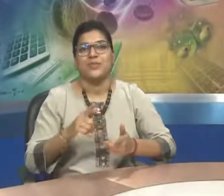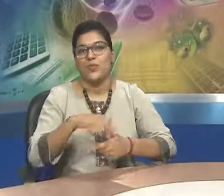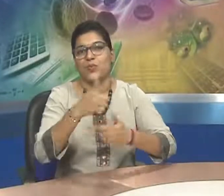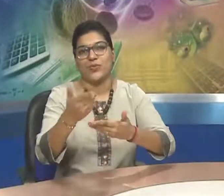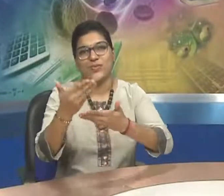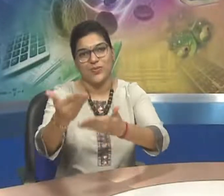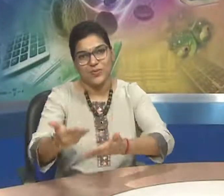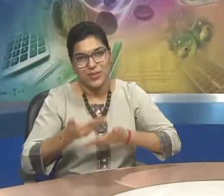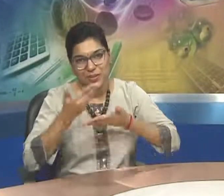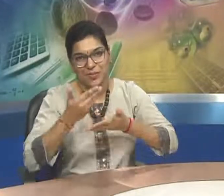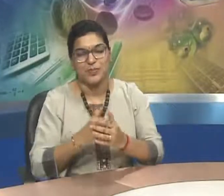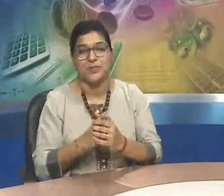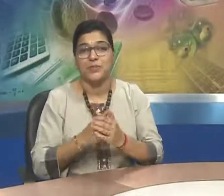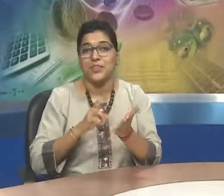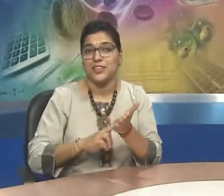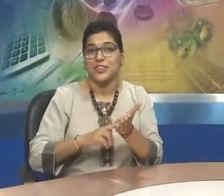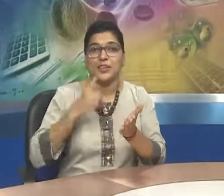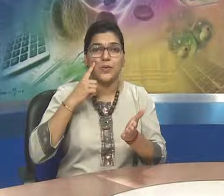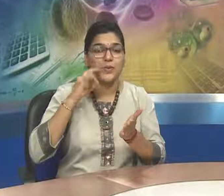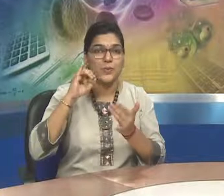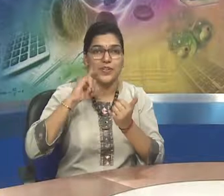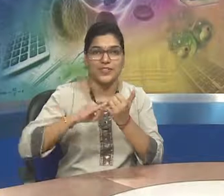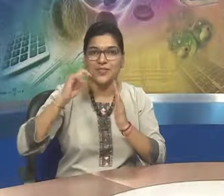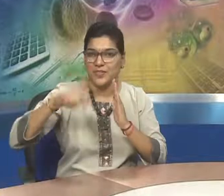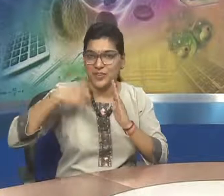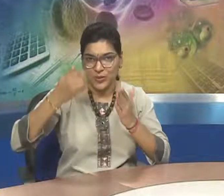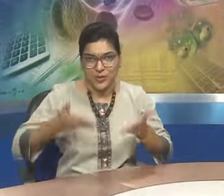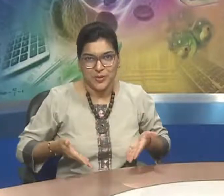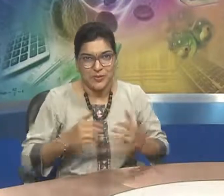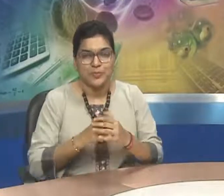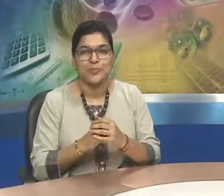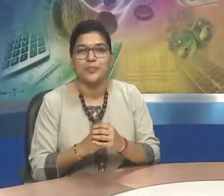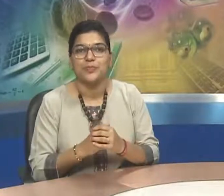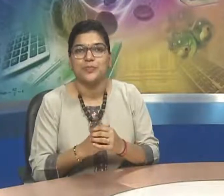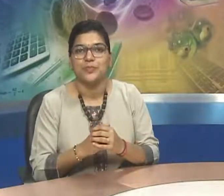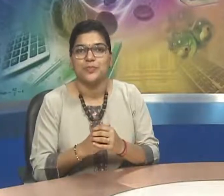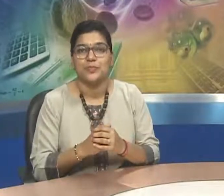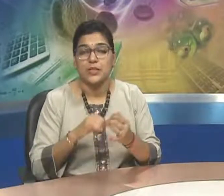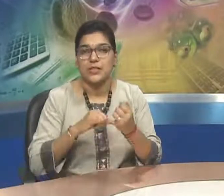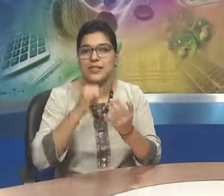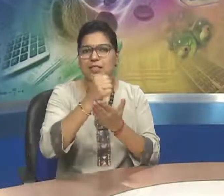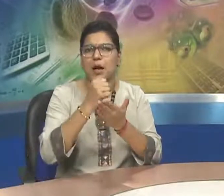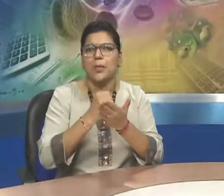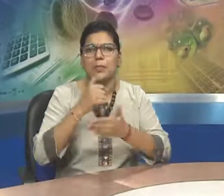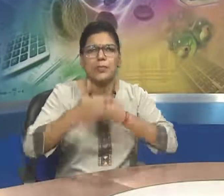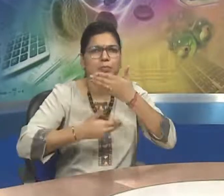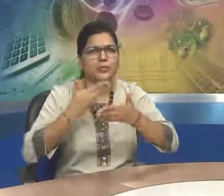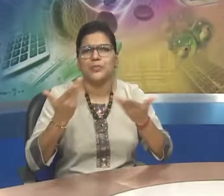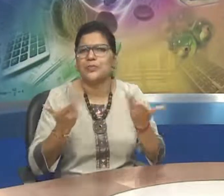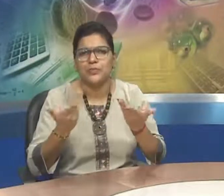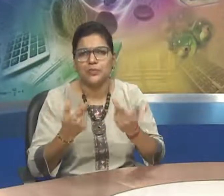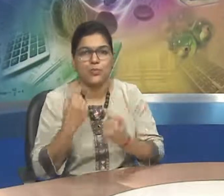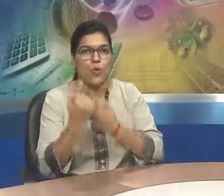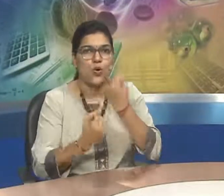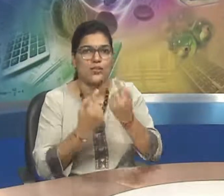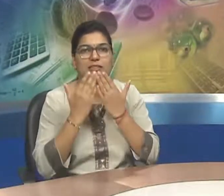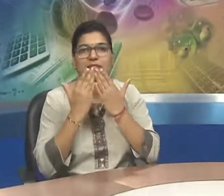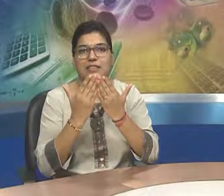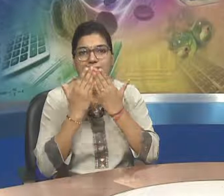Namaskar, welcome you all. NIOS welcomes you in this educational video. Today we